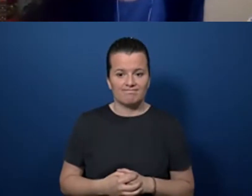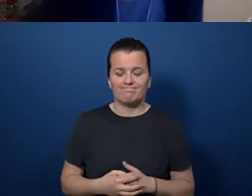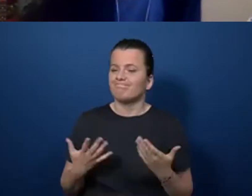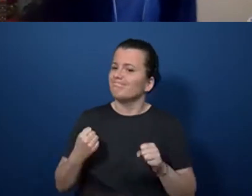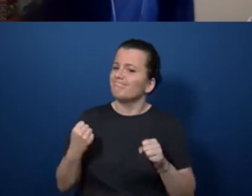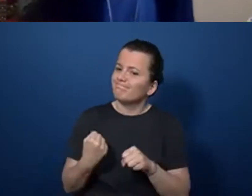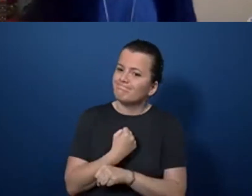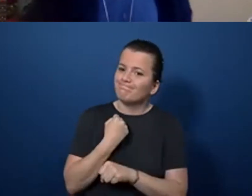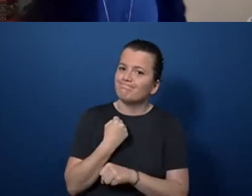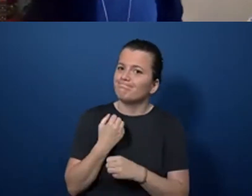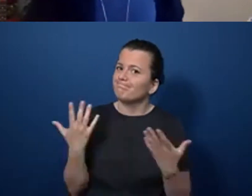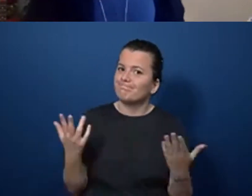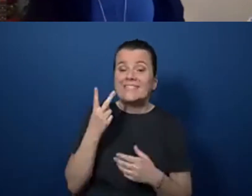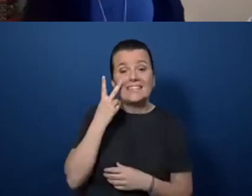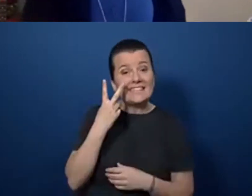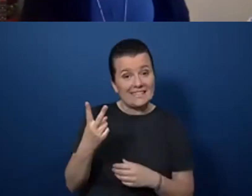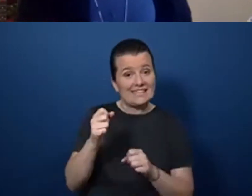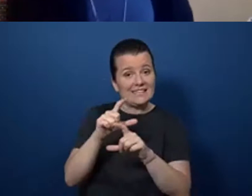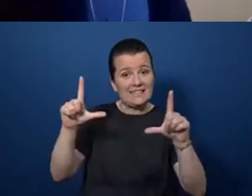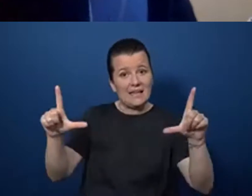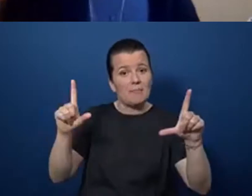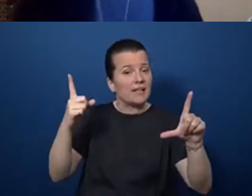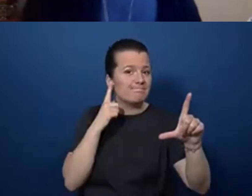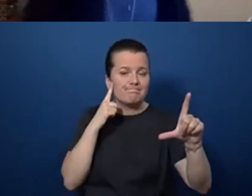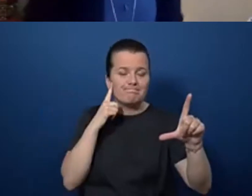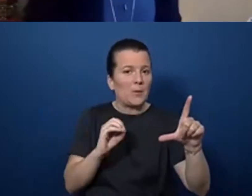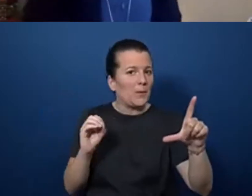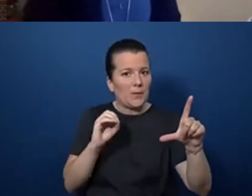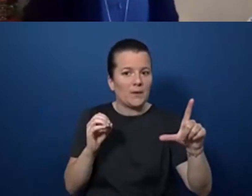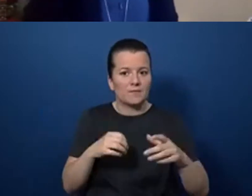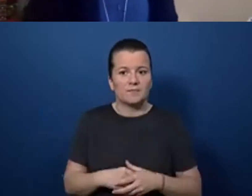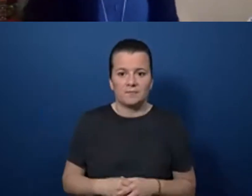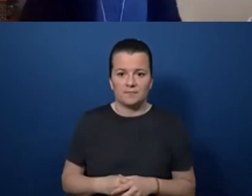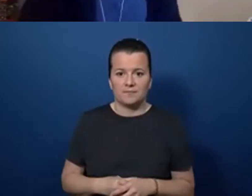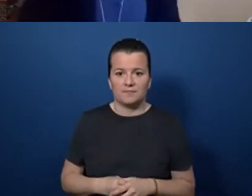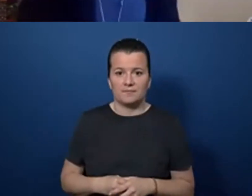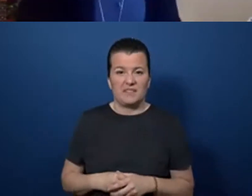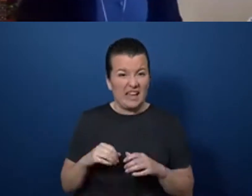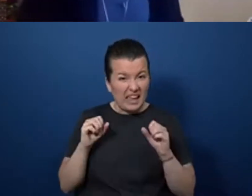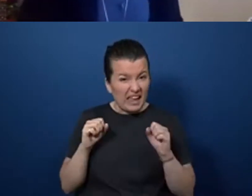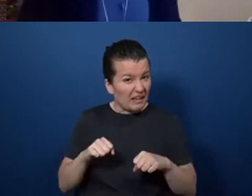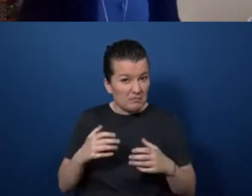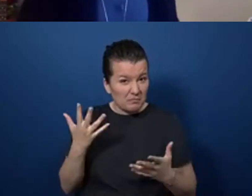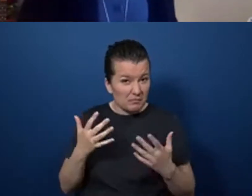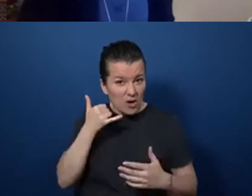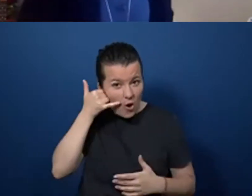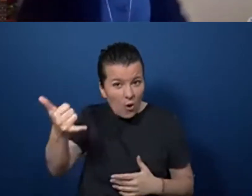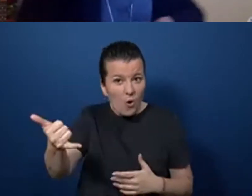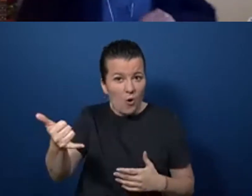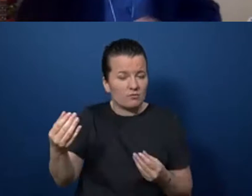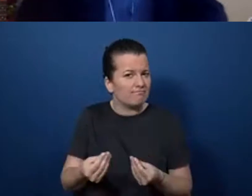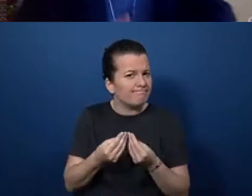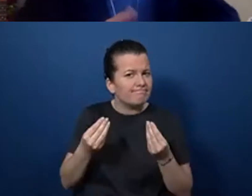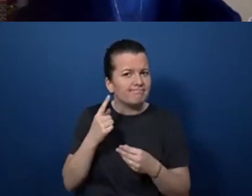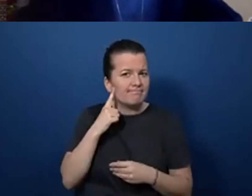Unfortunately, I can see him, but we can't hear him. So is there a way we can call him? Or in the meantime,